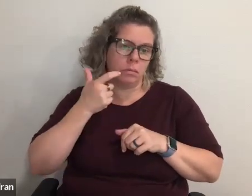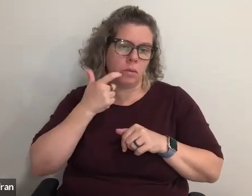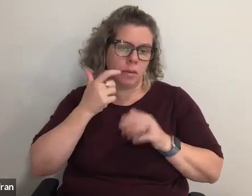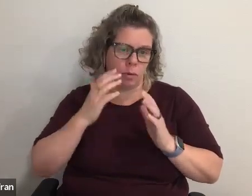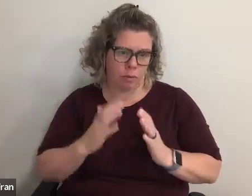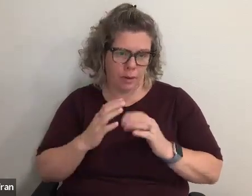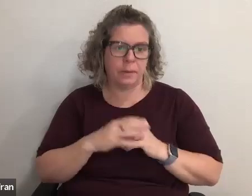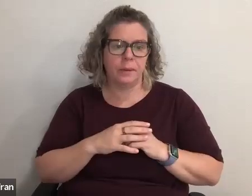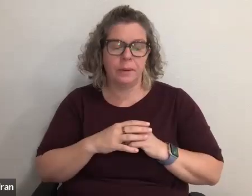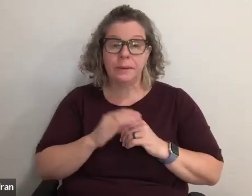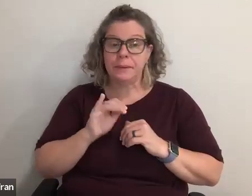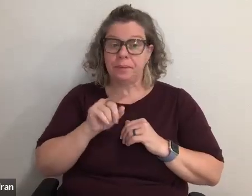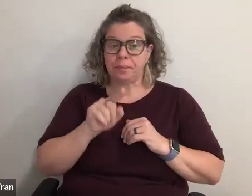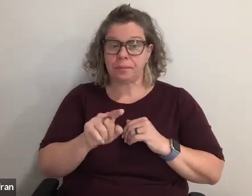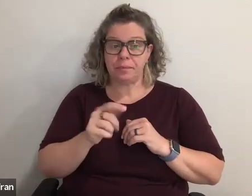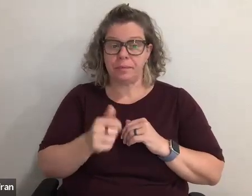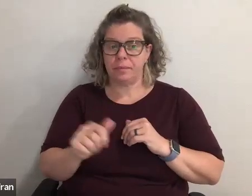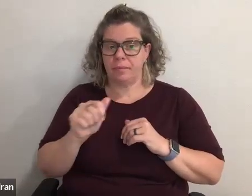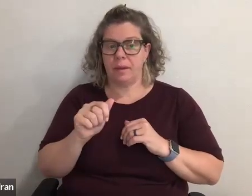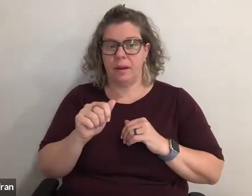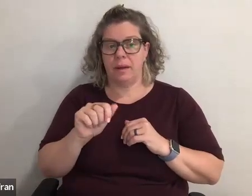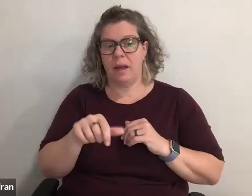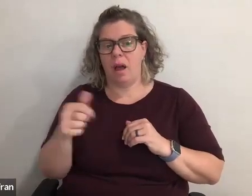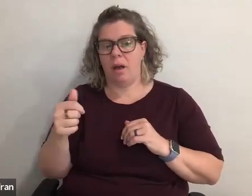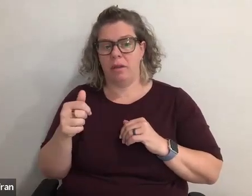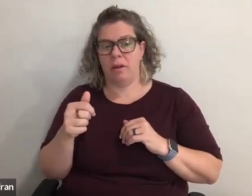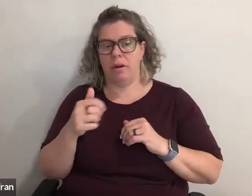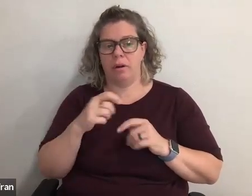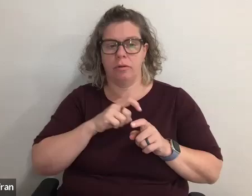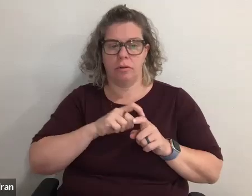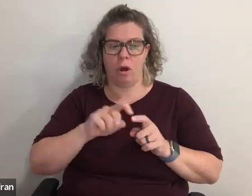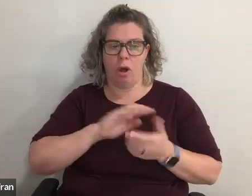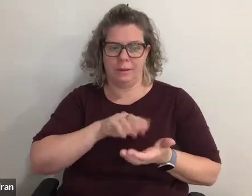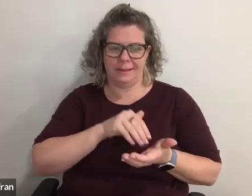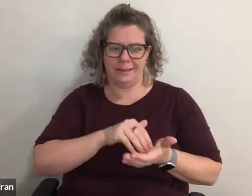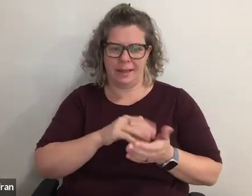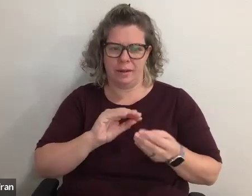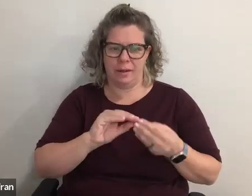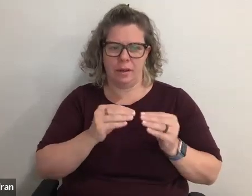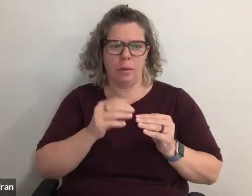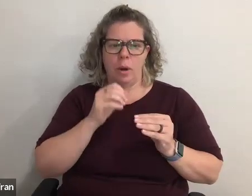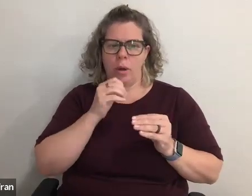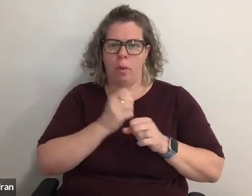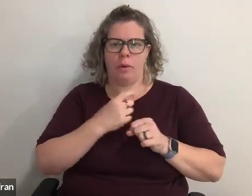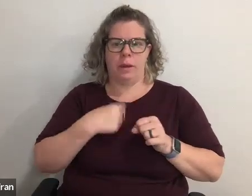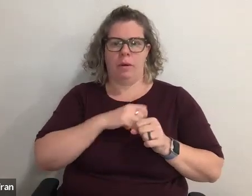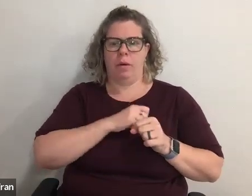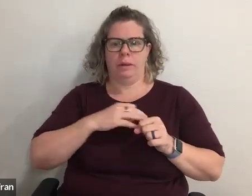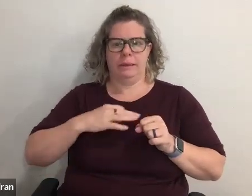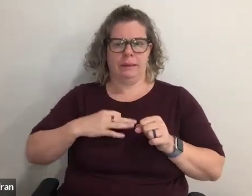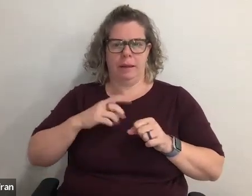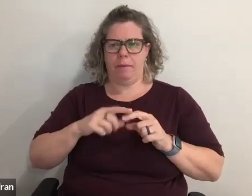Suicide Hotline. If you go to any of these other call centers, you won't get our staff and you won't be